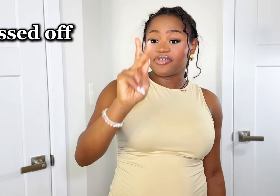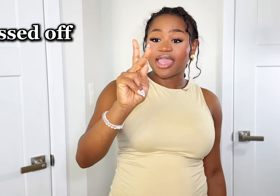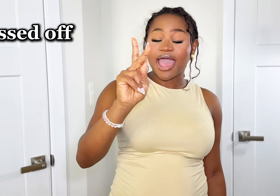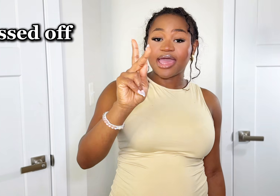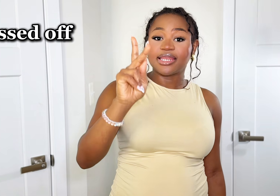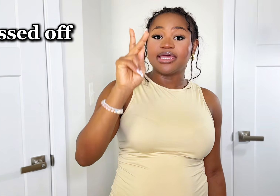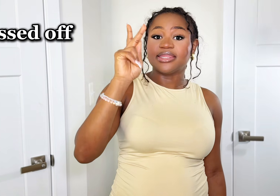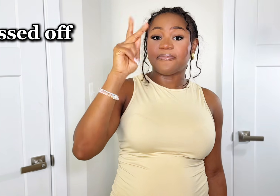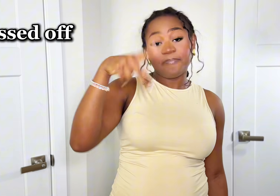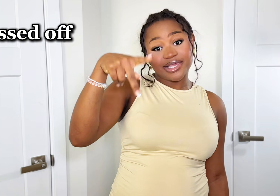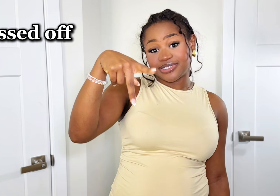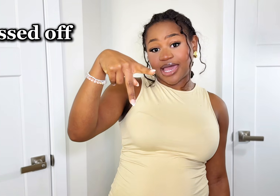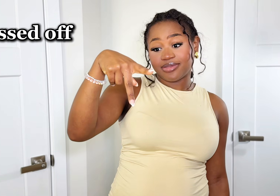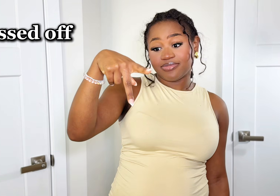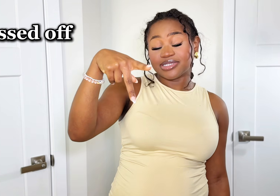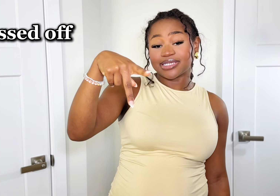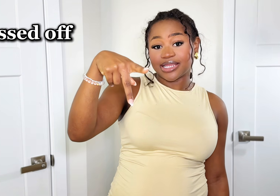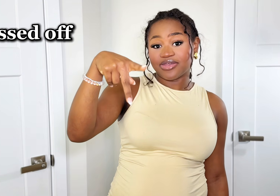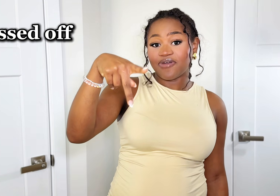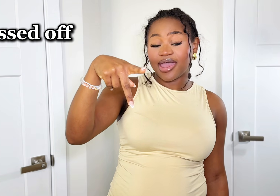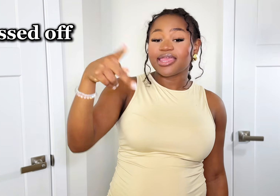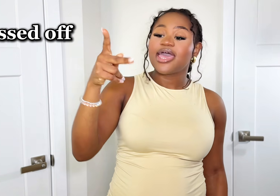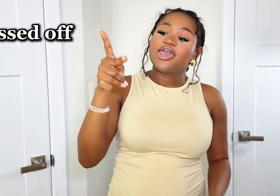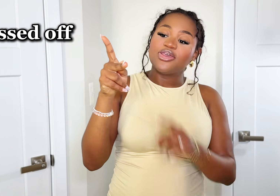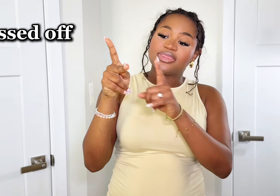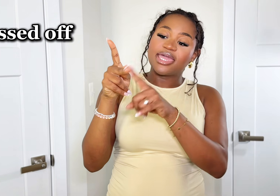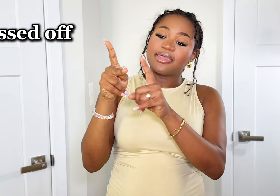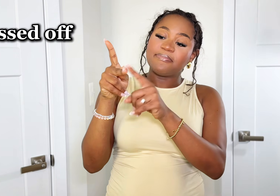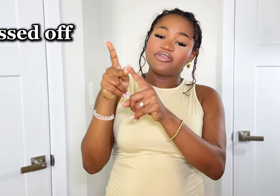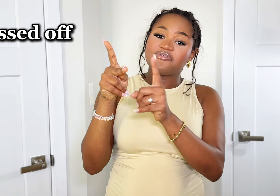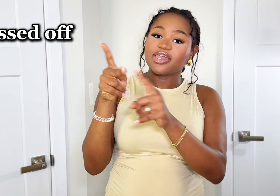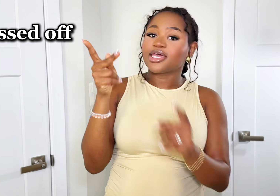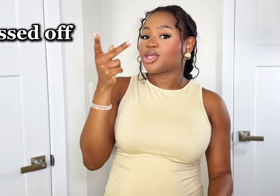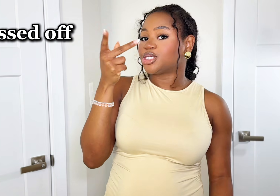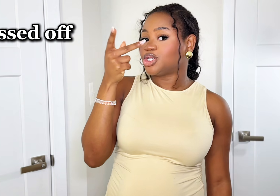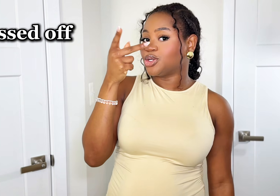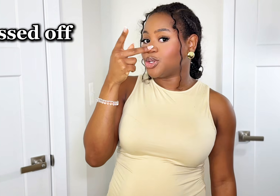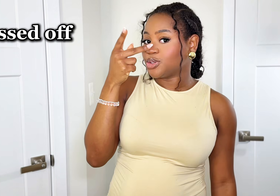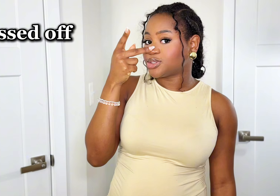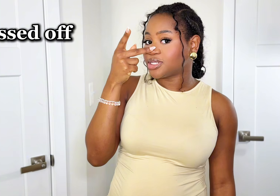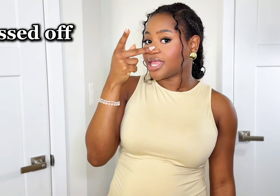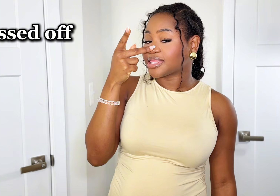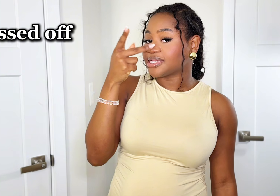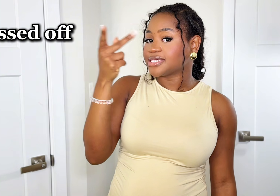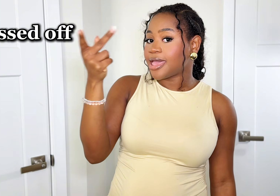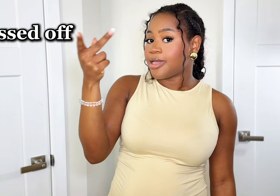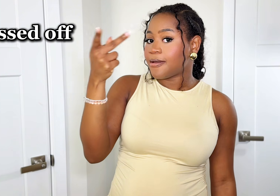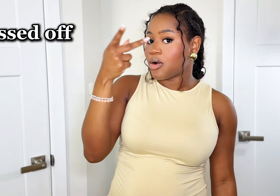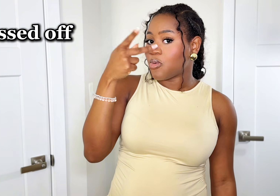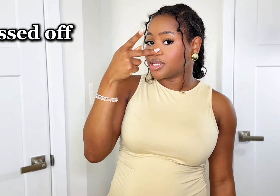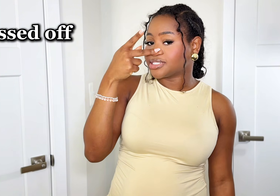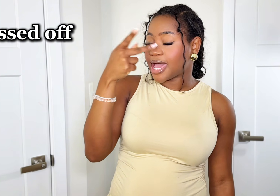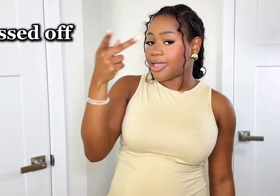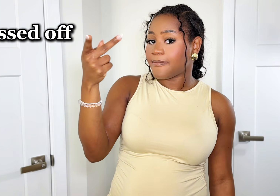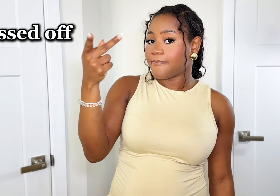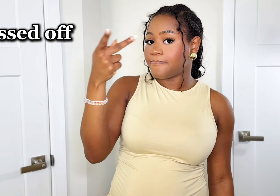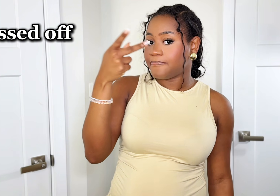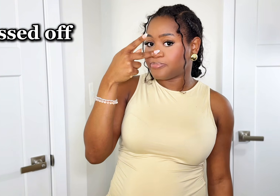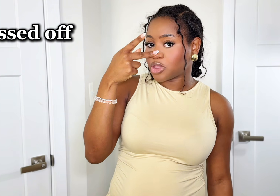the hand in the P sign, basically, right? You take the middle finger touching your nose like this. One time,